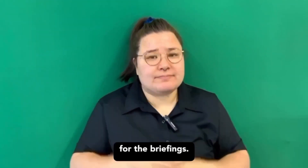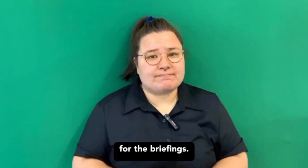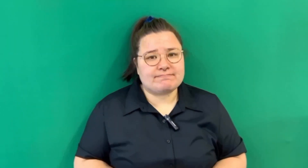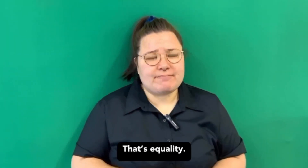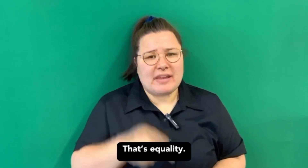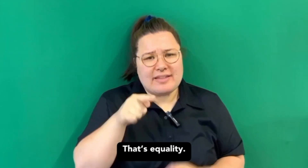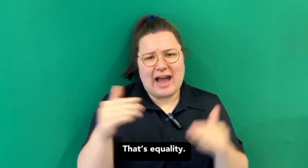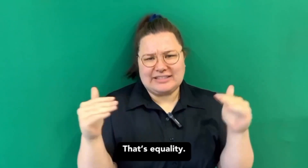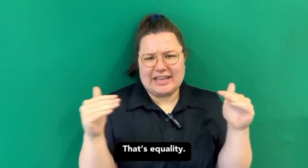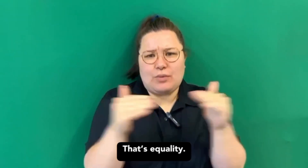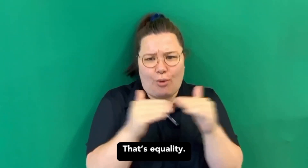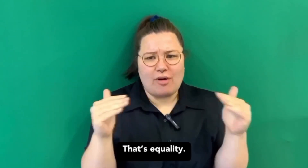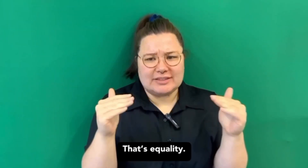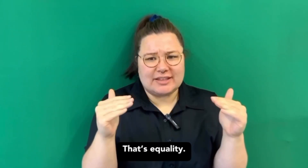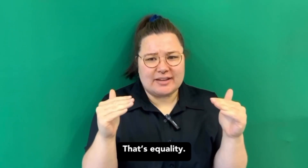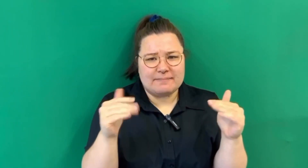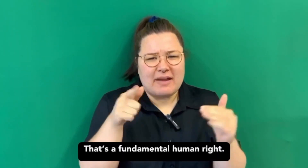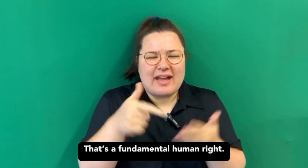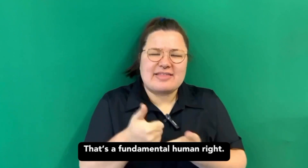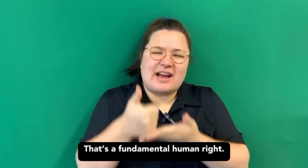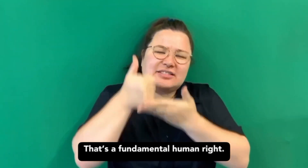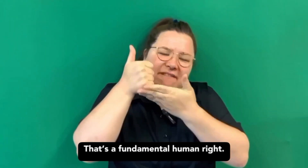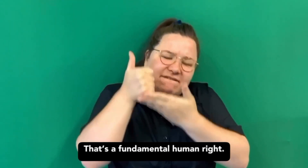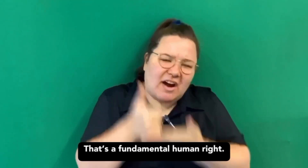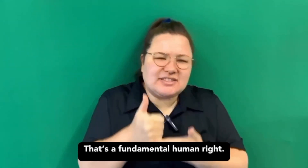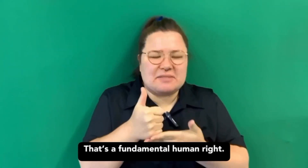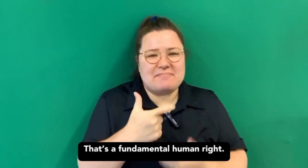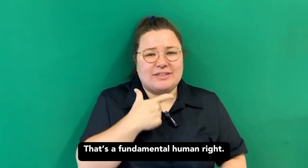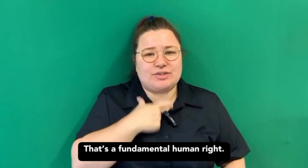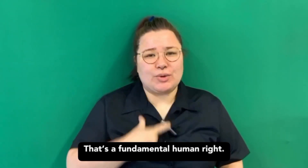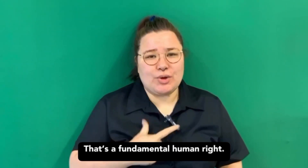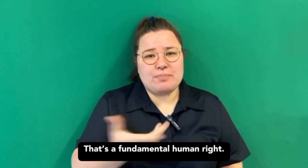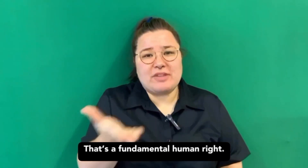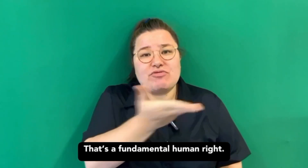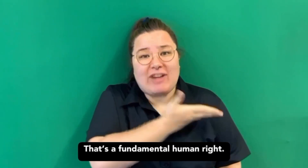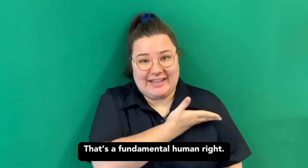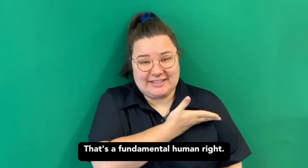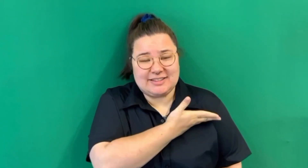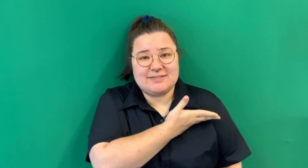That's equality. That's a fundamental human right.